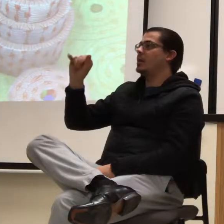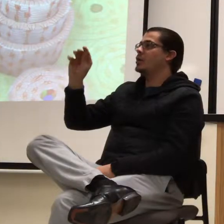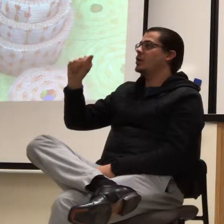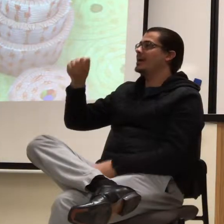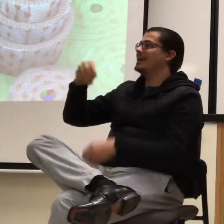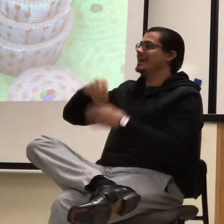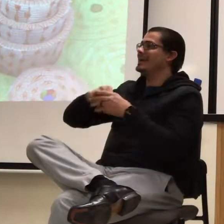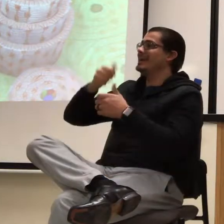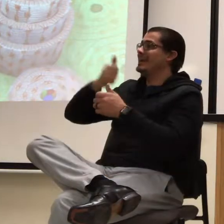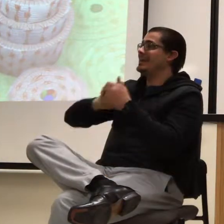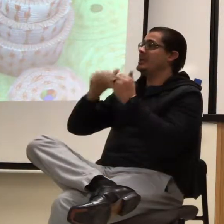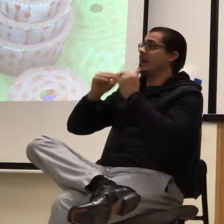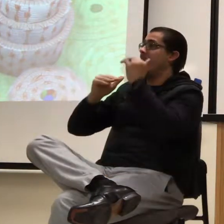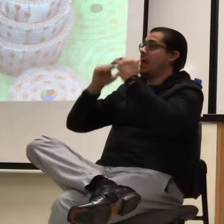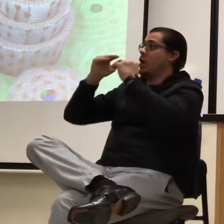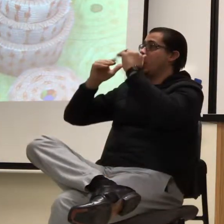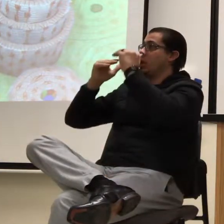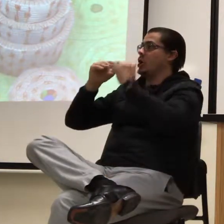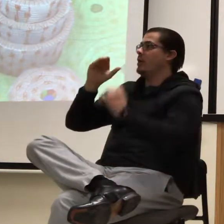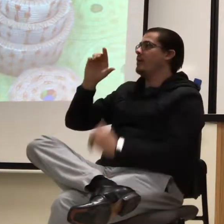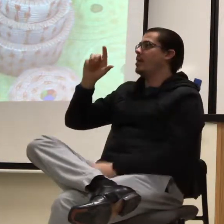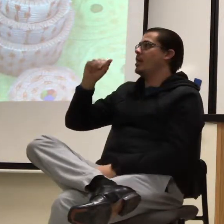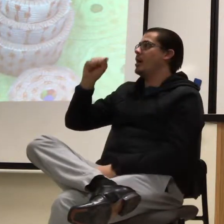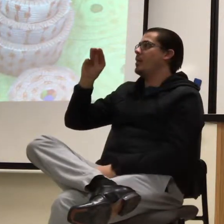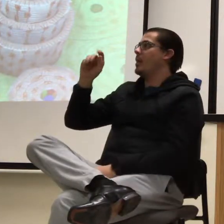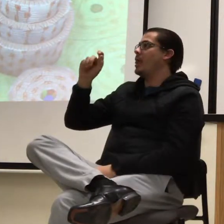In each layer of lamellar bone.